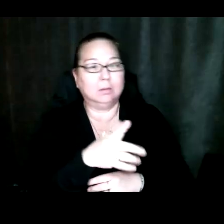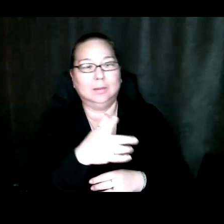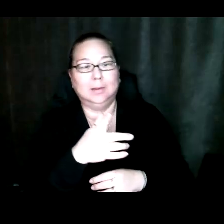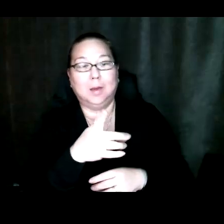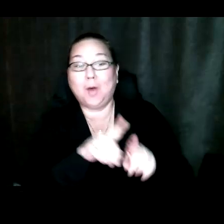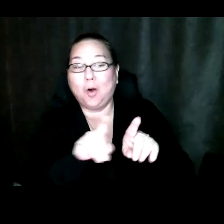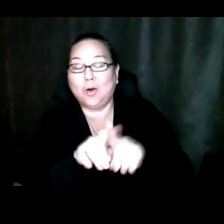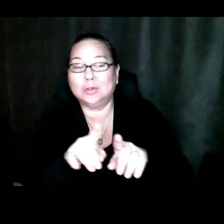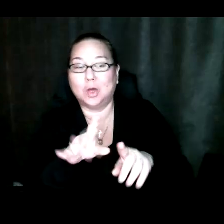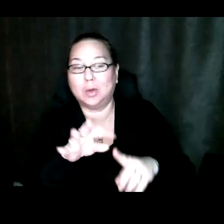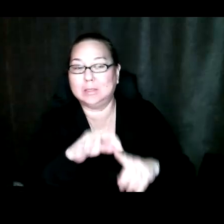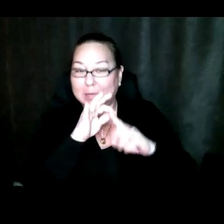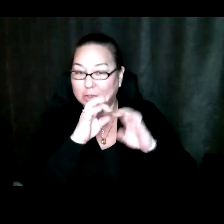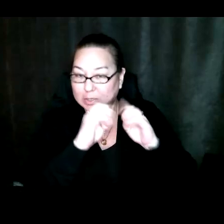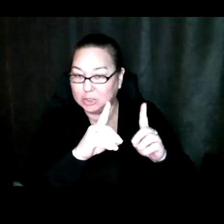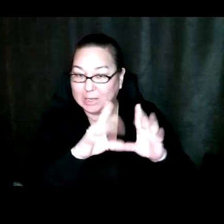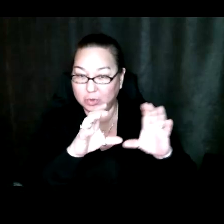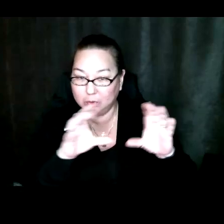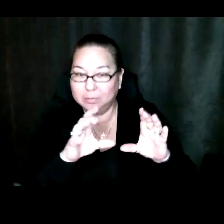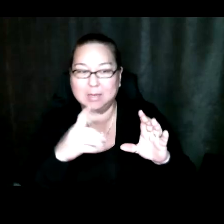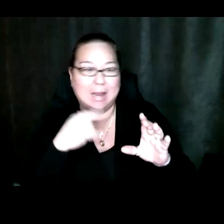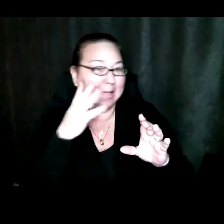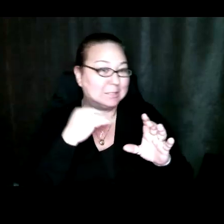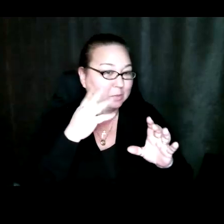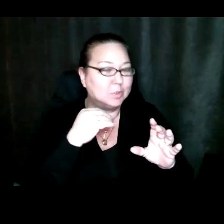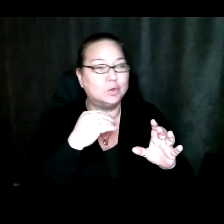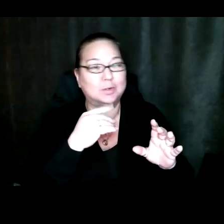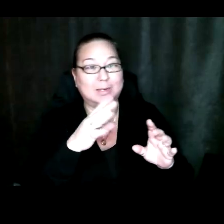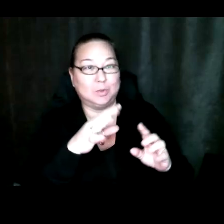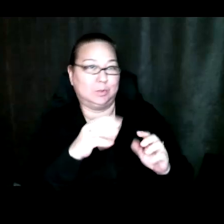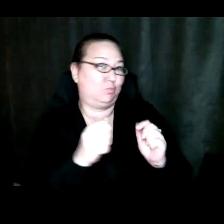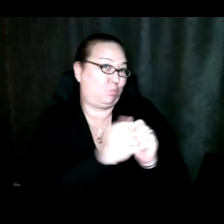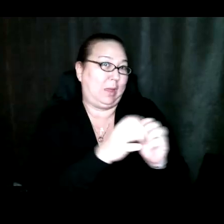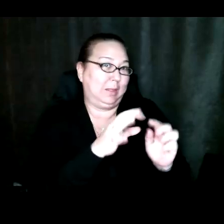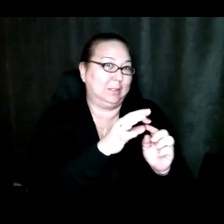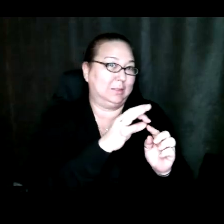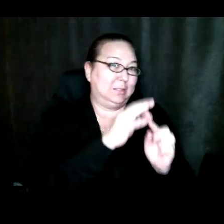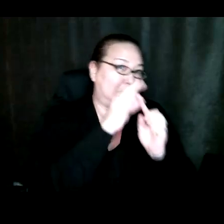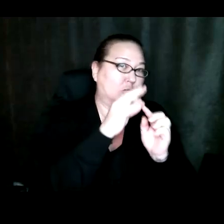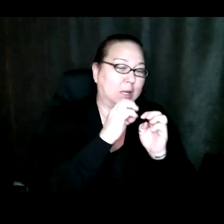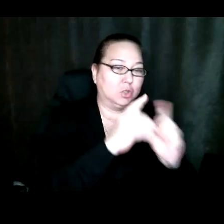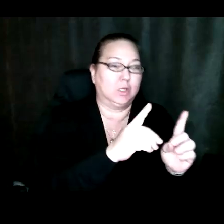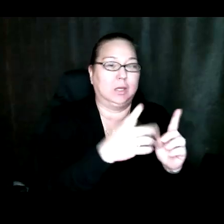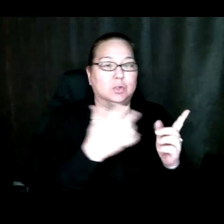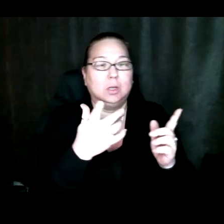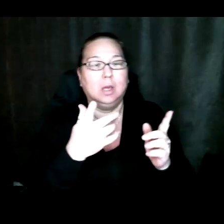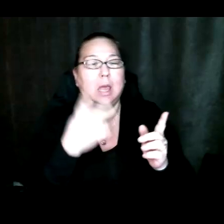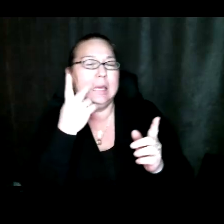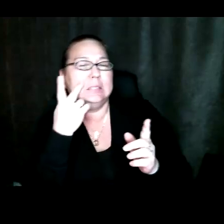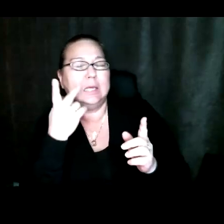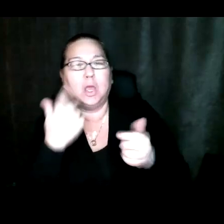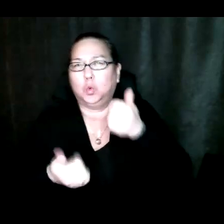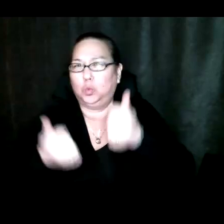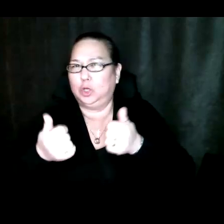experience with special education, can see what is language-based development and what is special education.